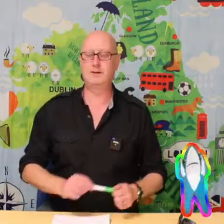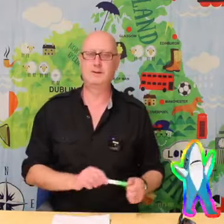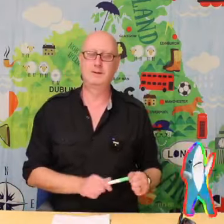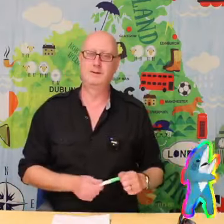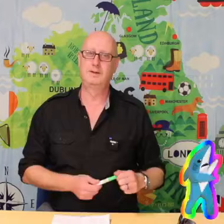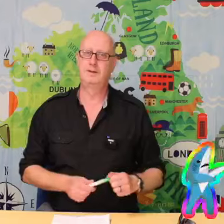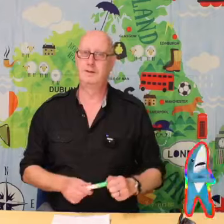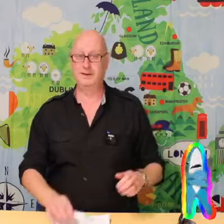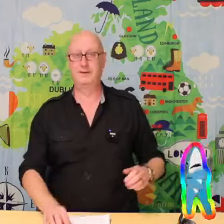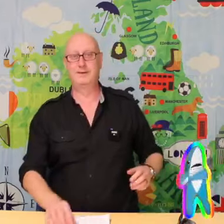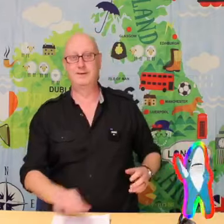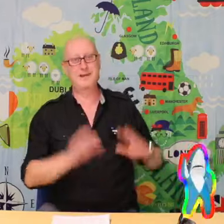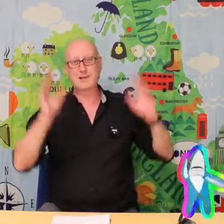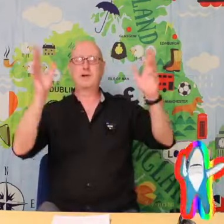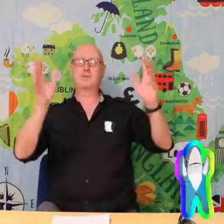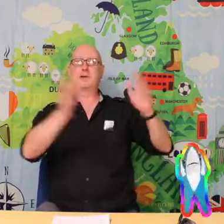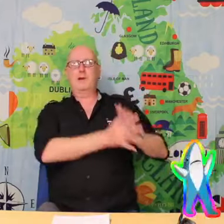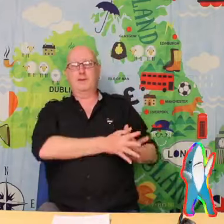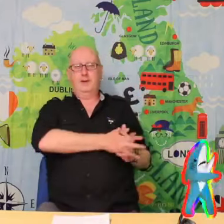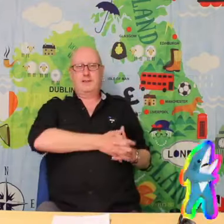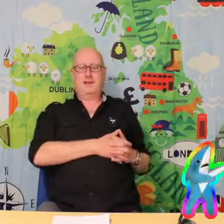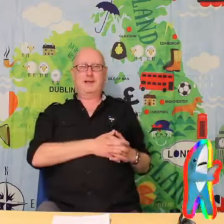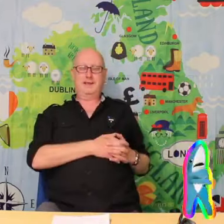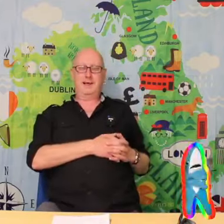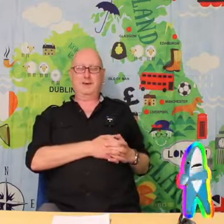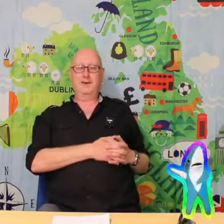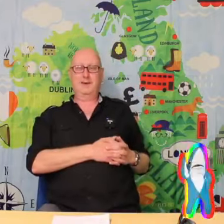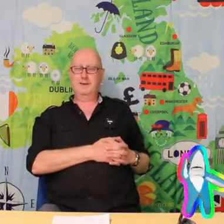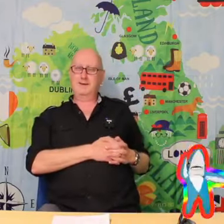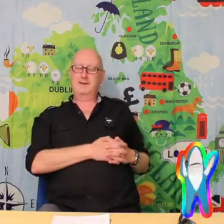Funnily enough, Aldi. That's what's big people today. Hi, go on. Jordan.